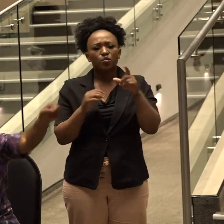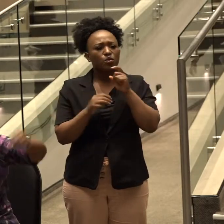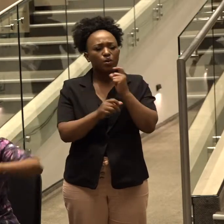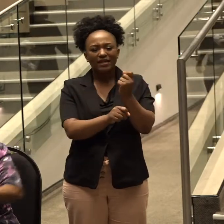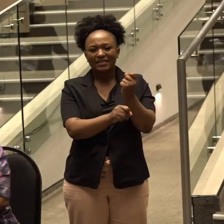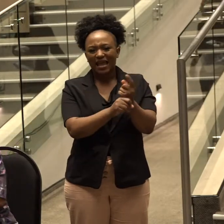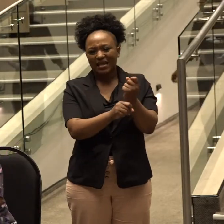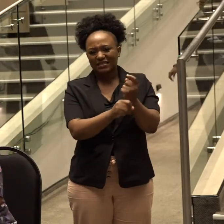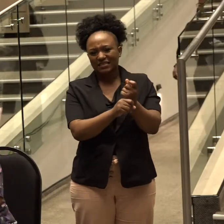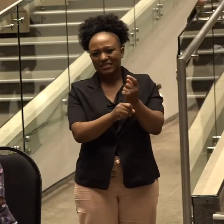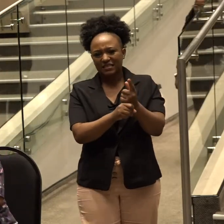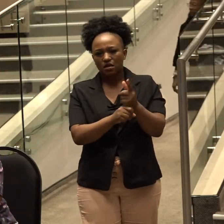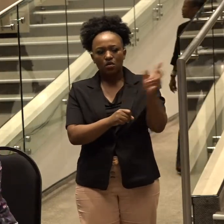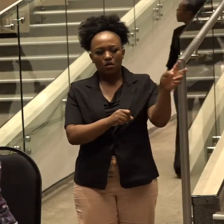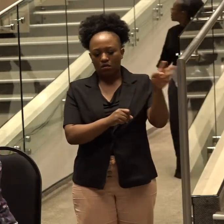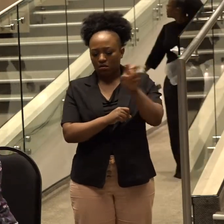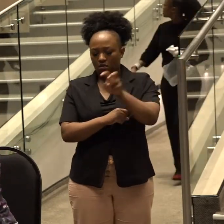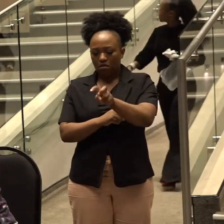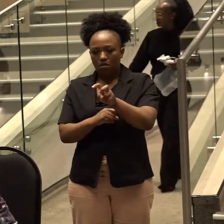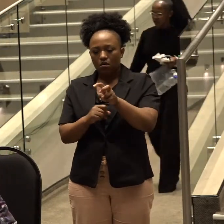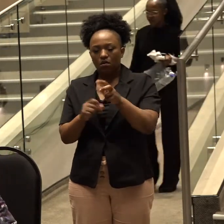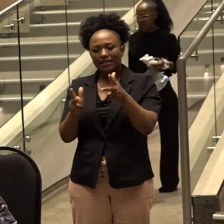foreign foreign